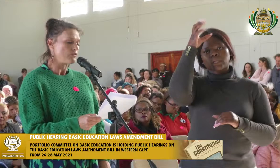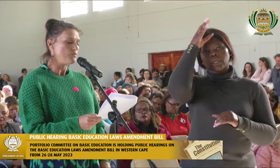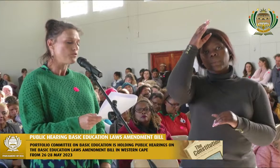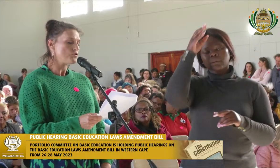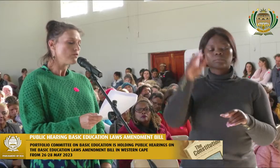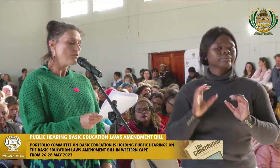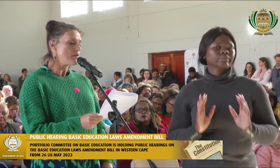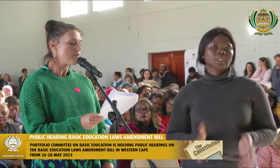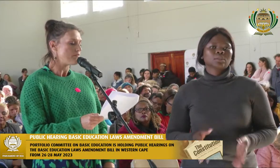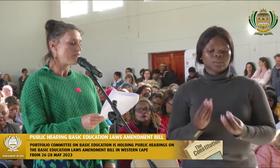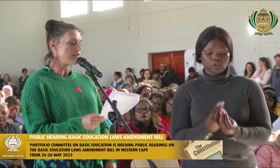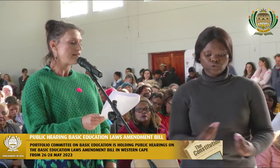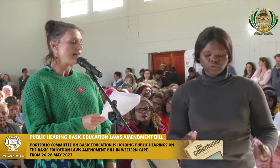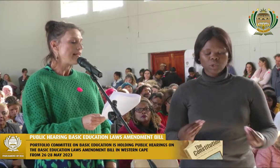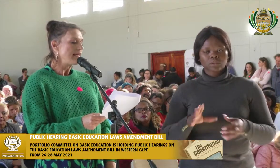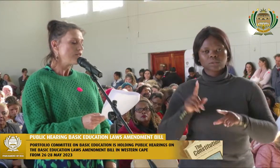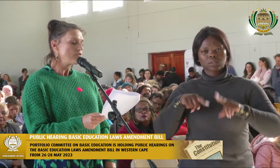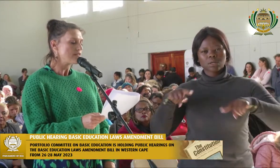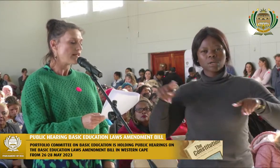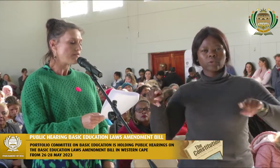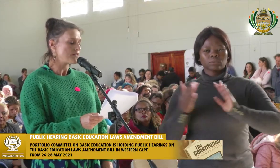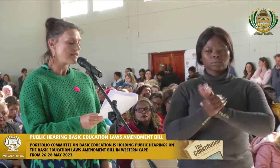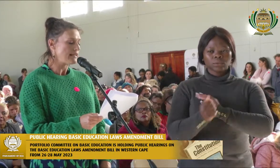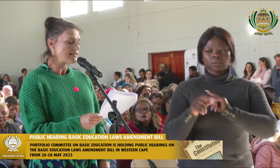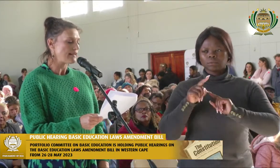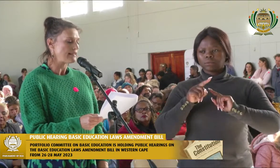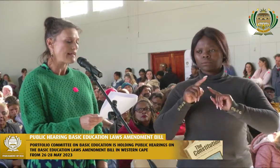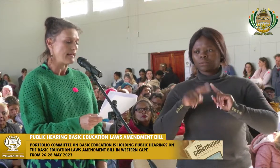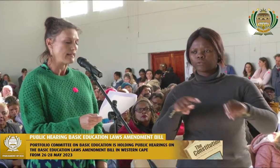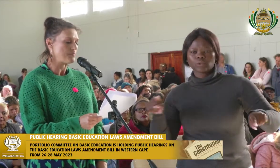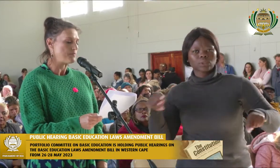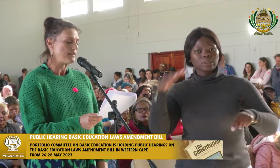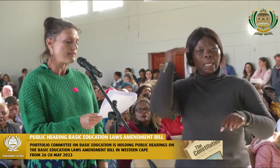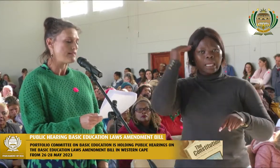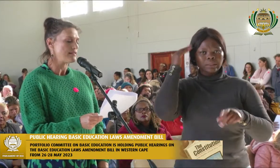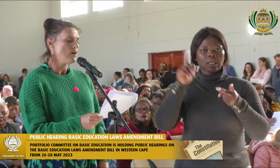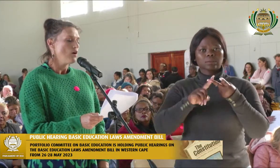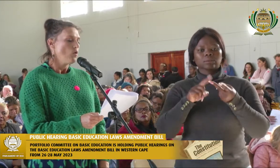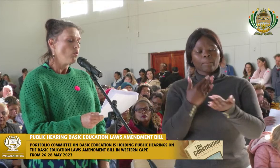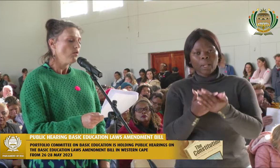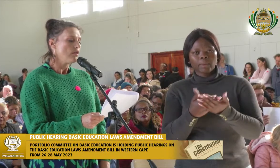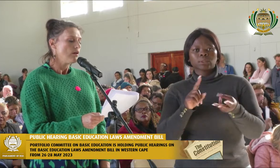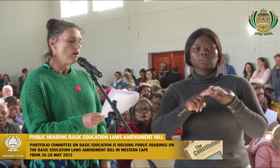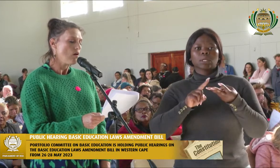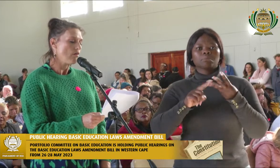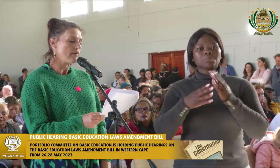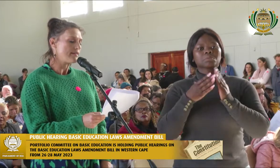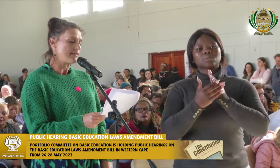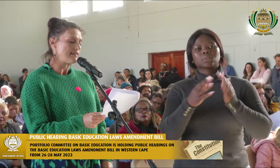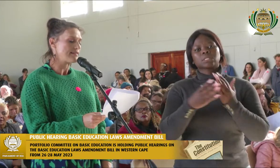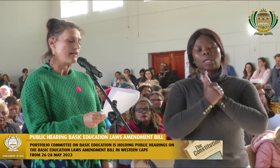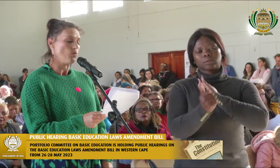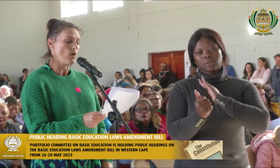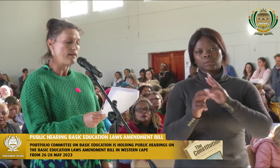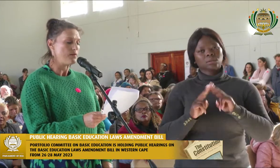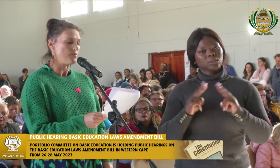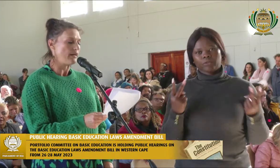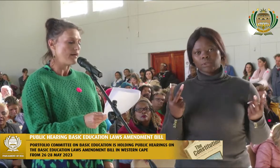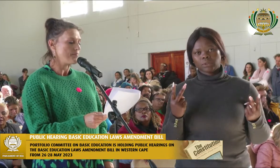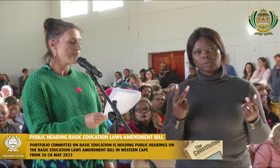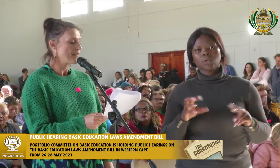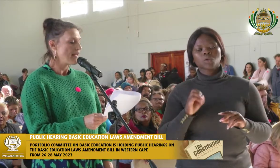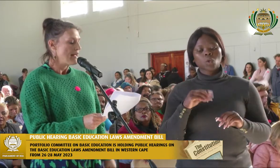not make room for children with different interests, gifts, intellect, and capabilities. All are assessed under